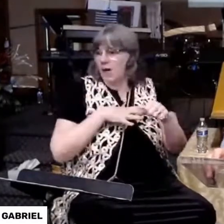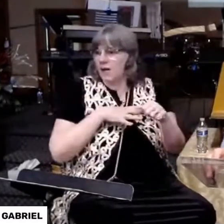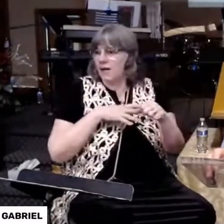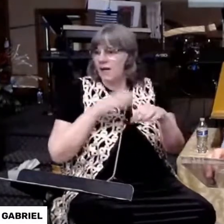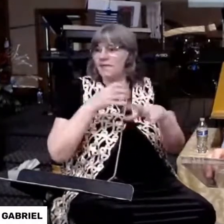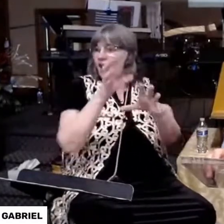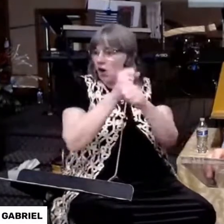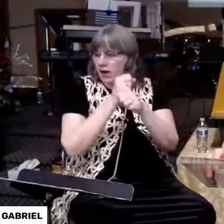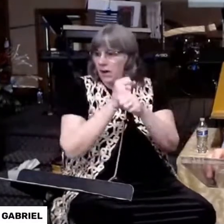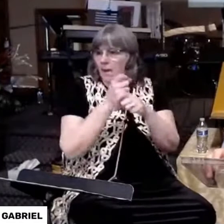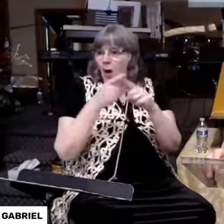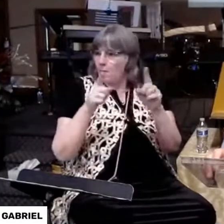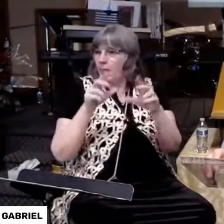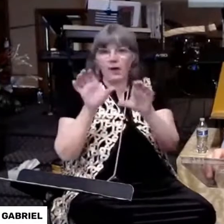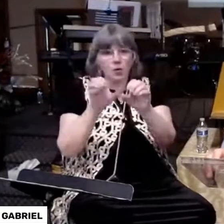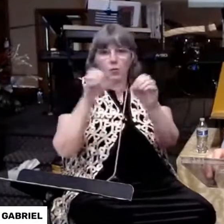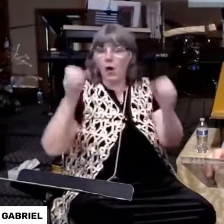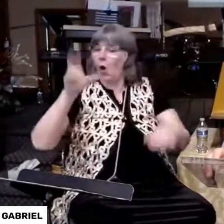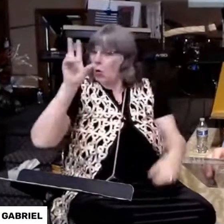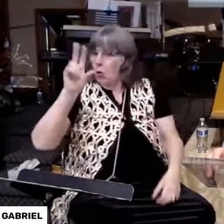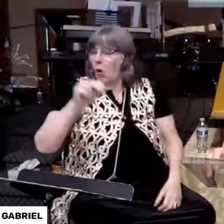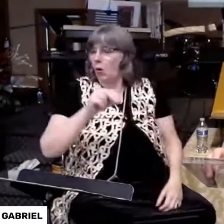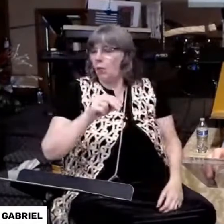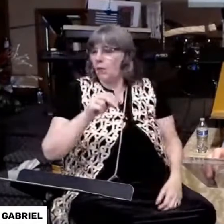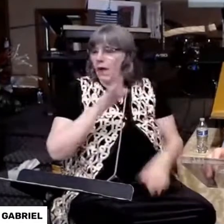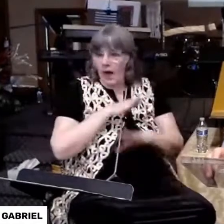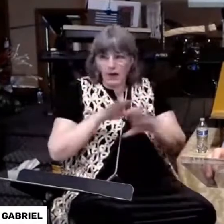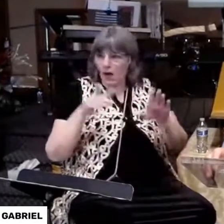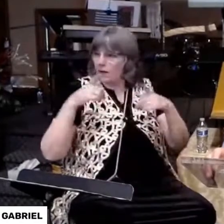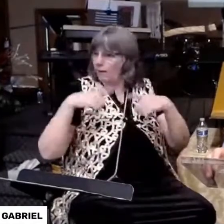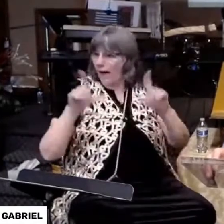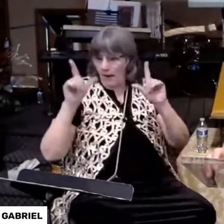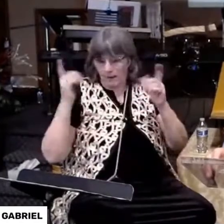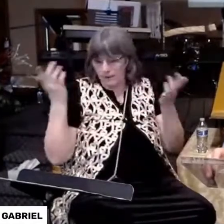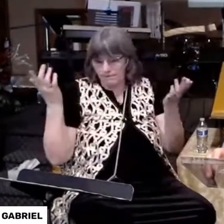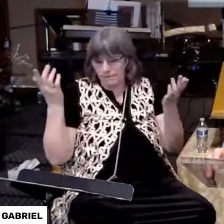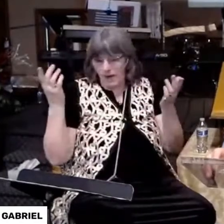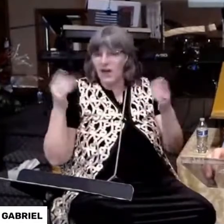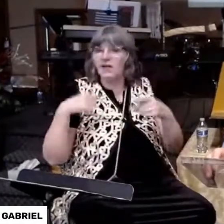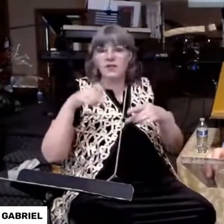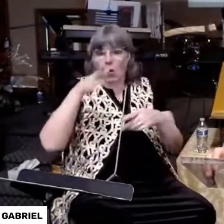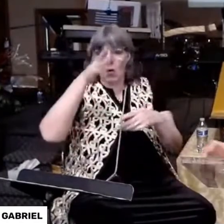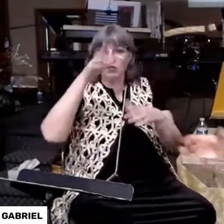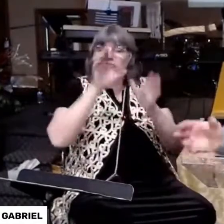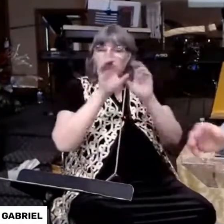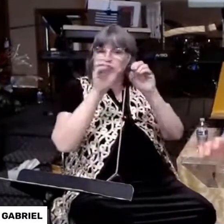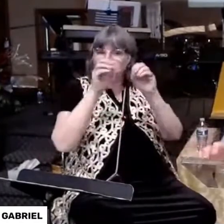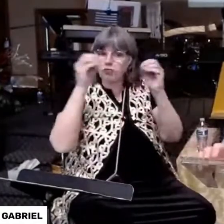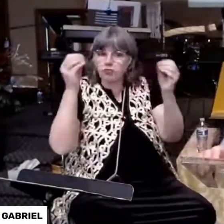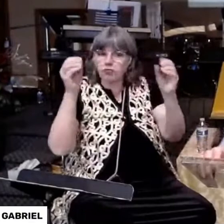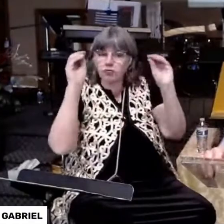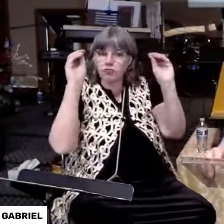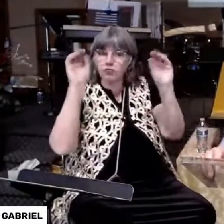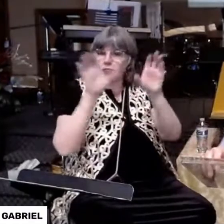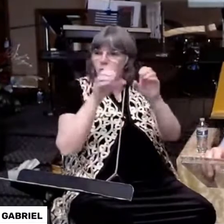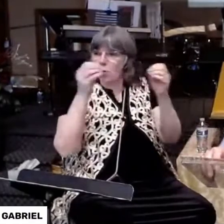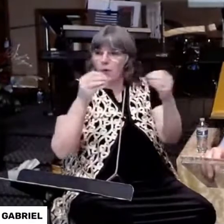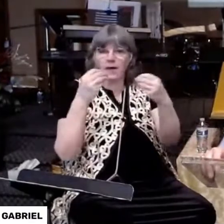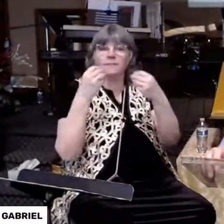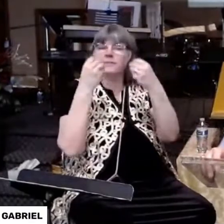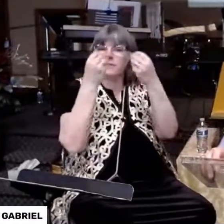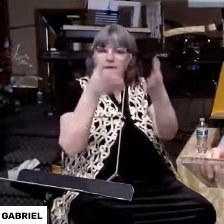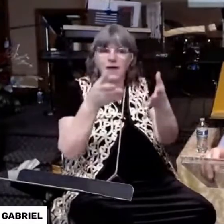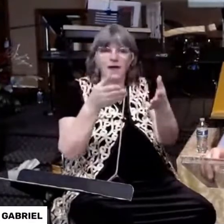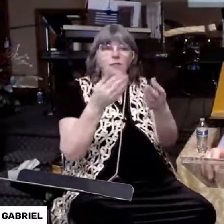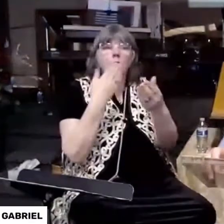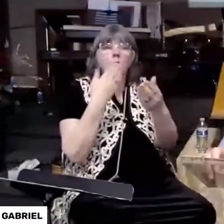great advocates for the respectful treatment of captives, employees, slaves, so that would be given rest once a week, as well as